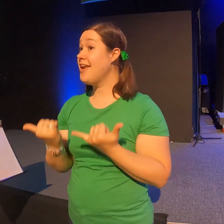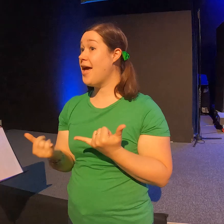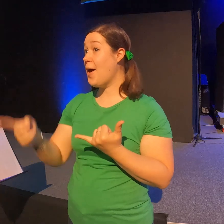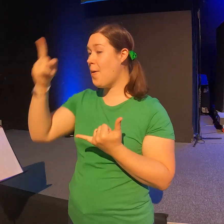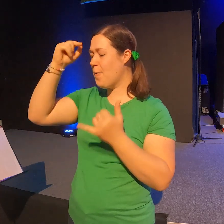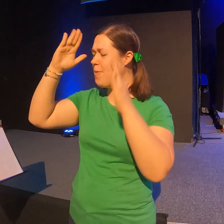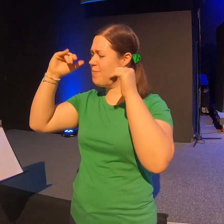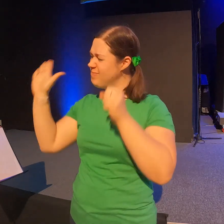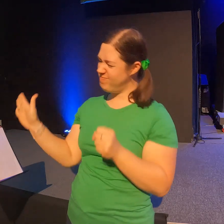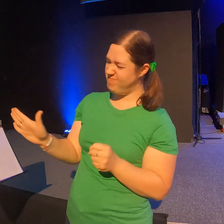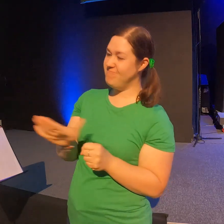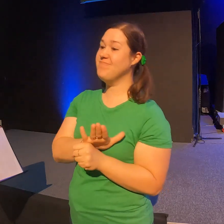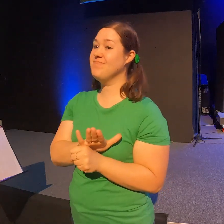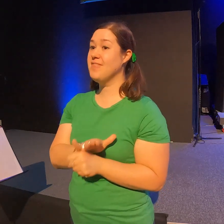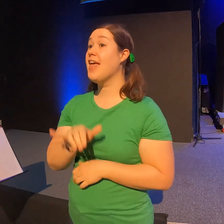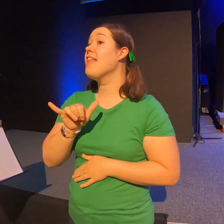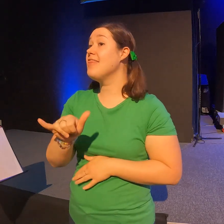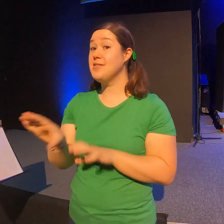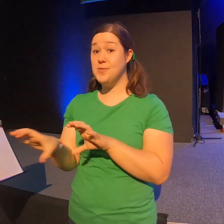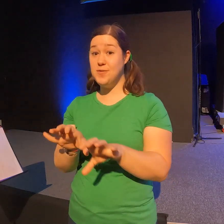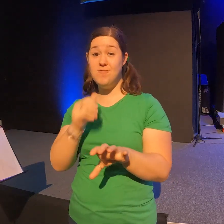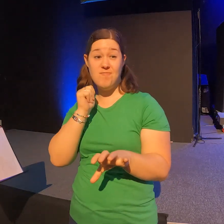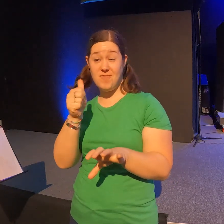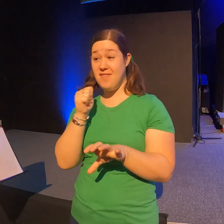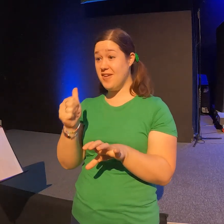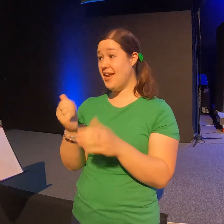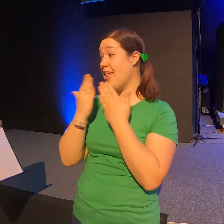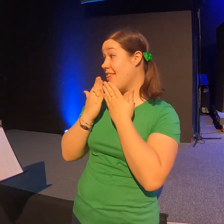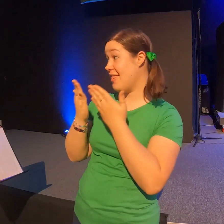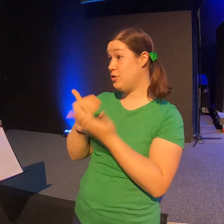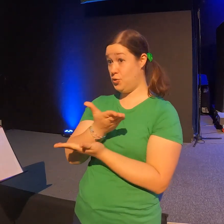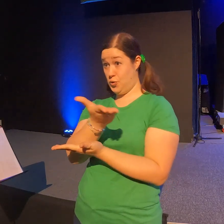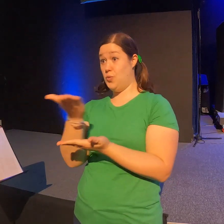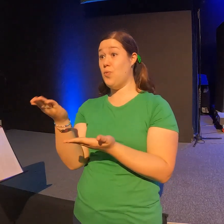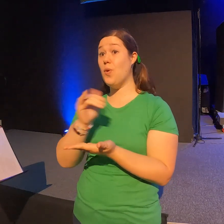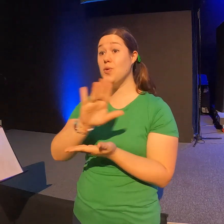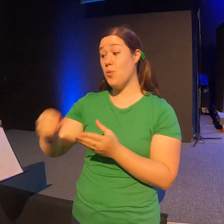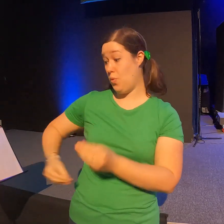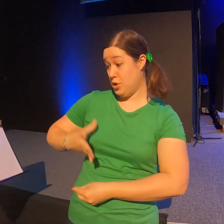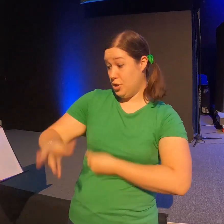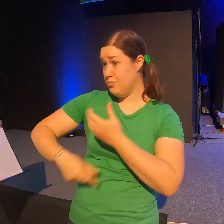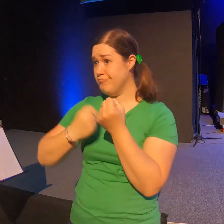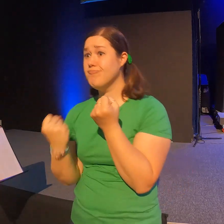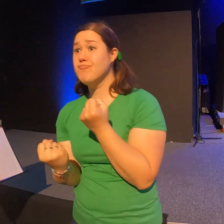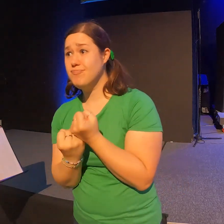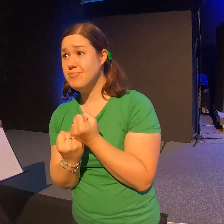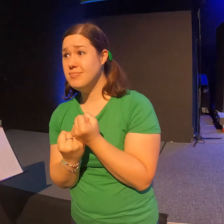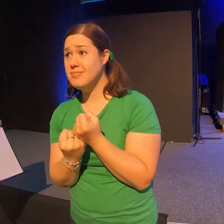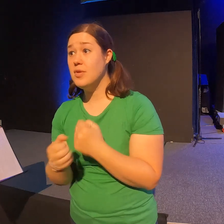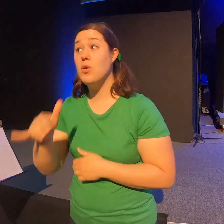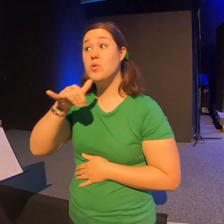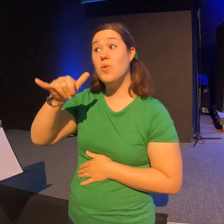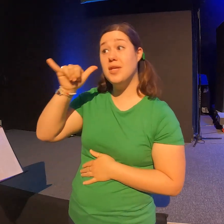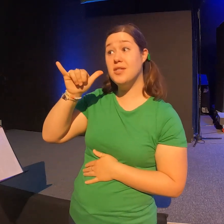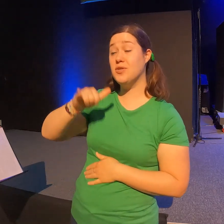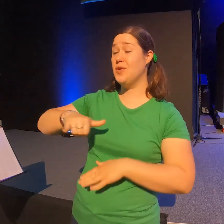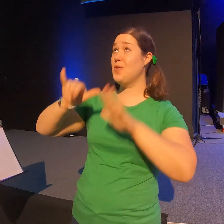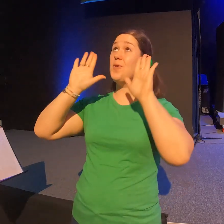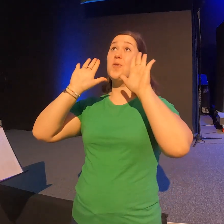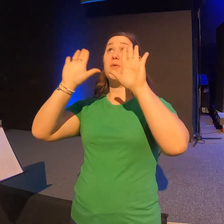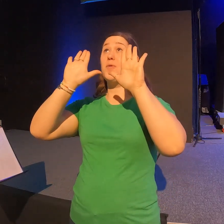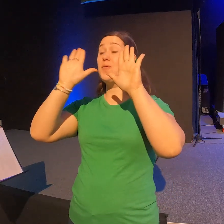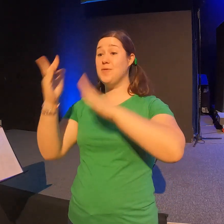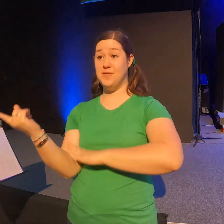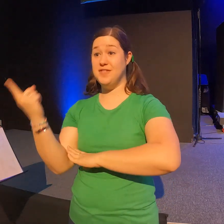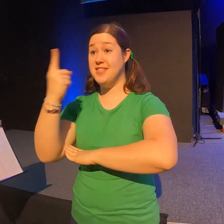and every day, thanks to you and your generosity. And as Pastor Andy shared, yesterday was a momentous day in the